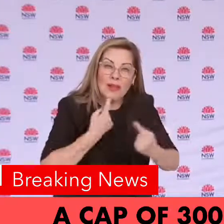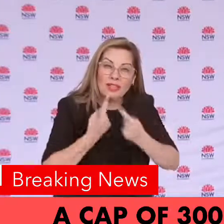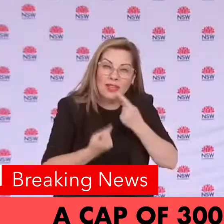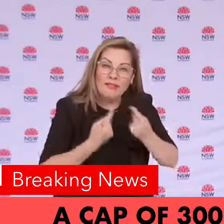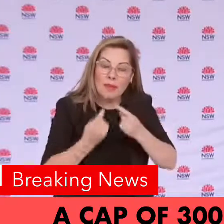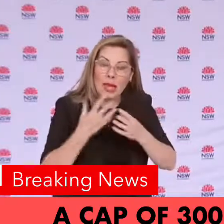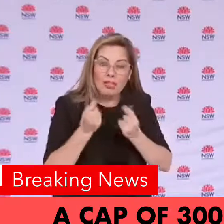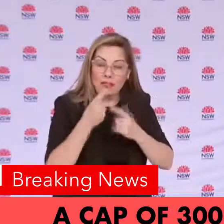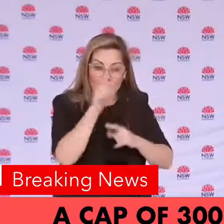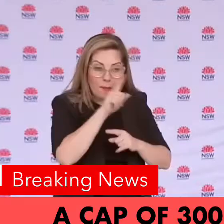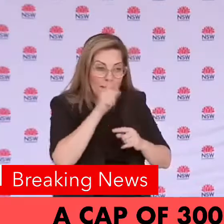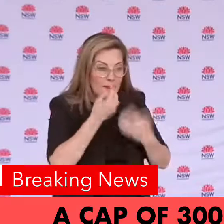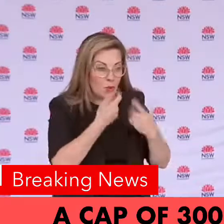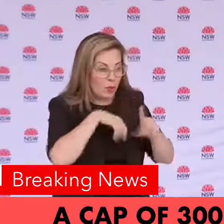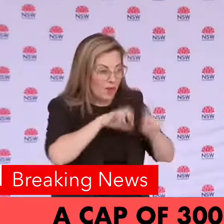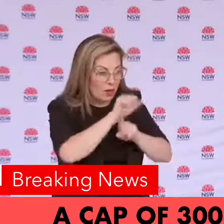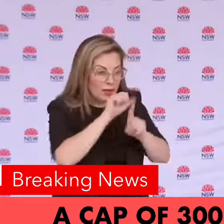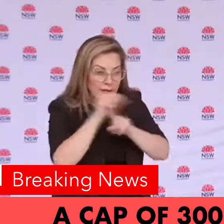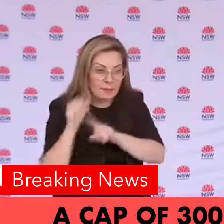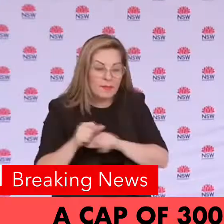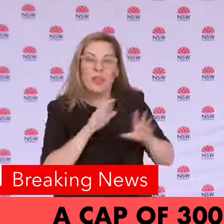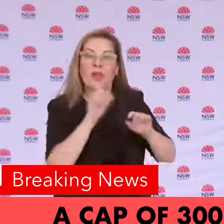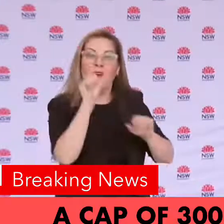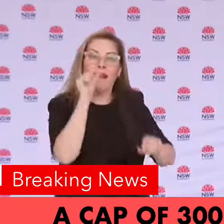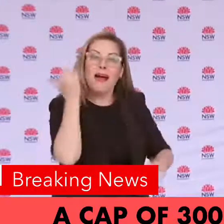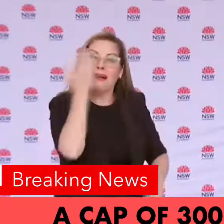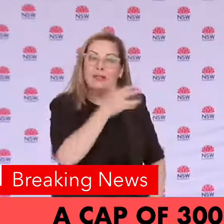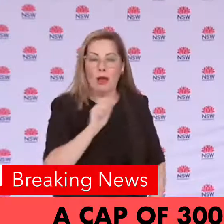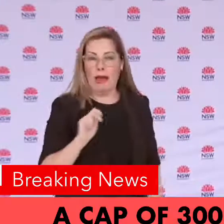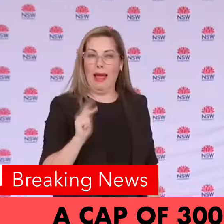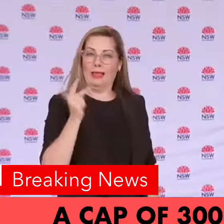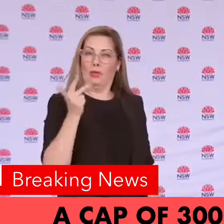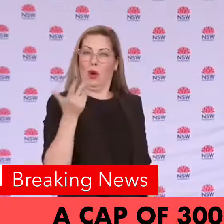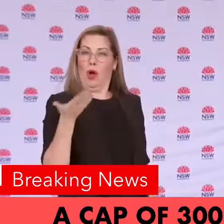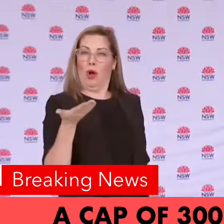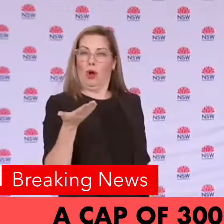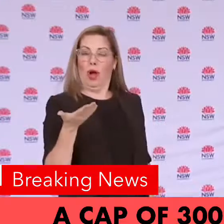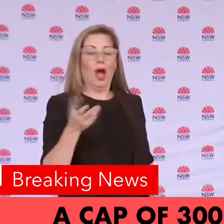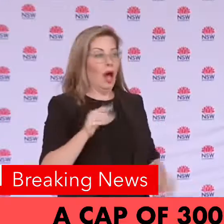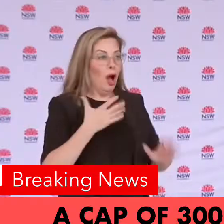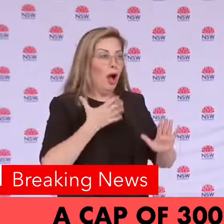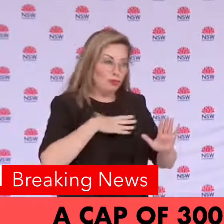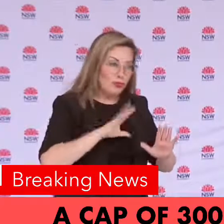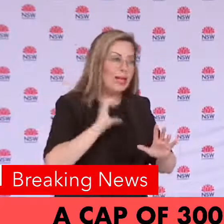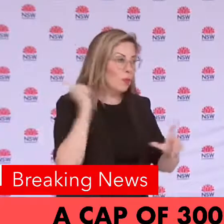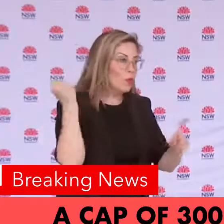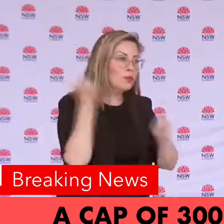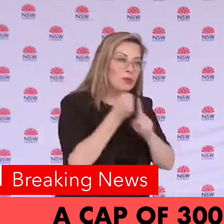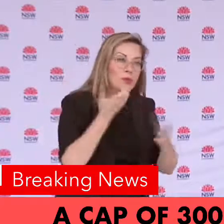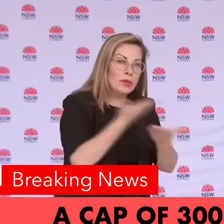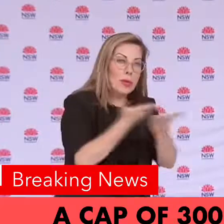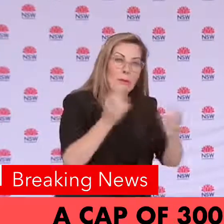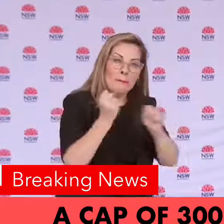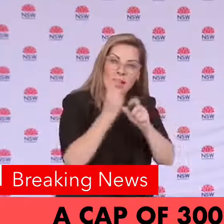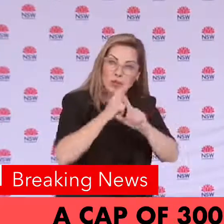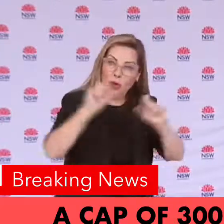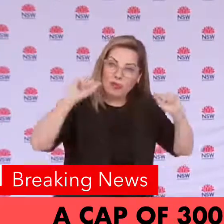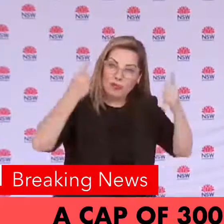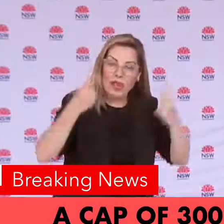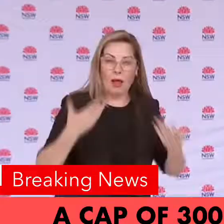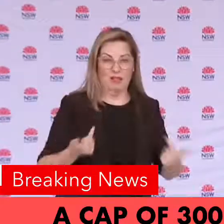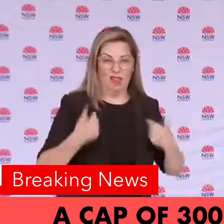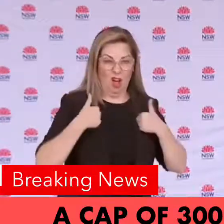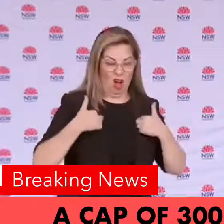credit to our health team. A real credit to them. And I really want to stress that, because I challenge any